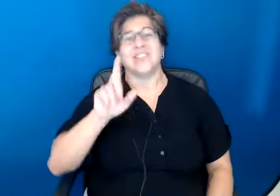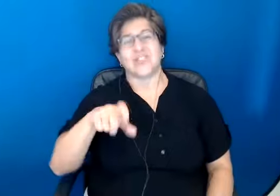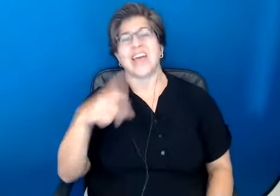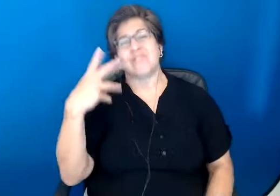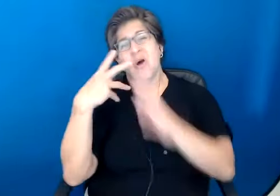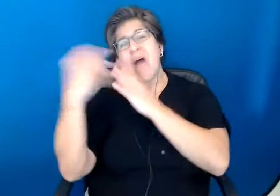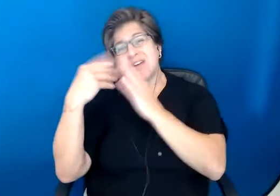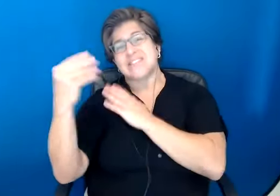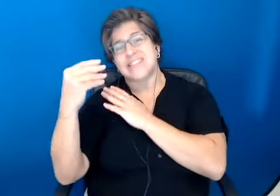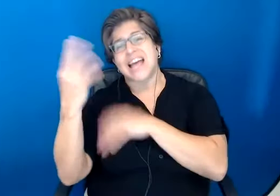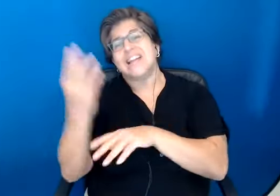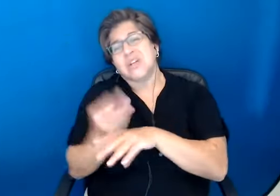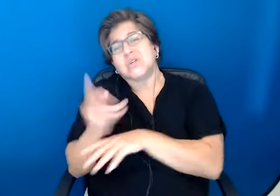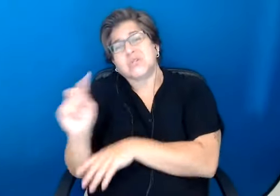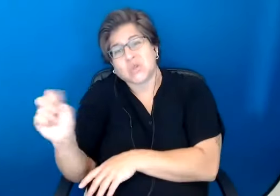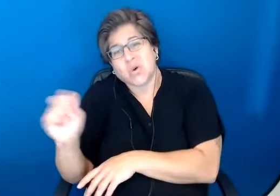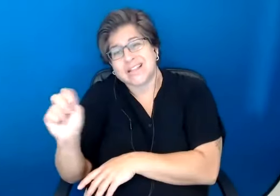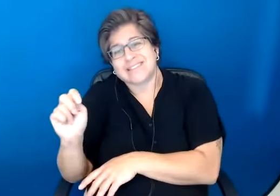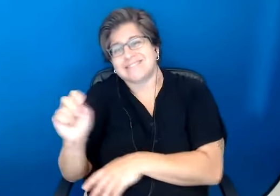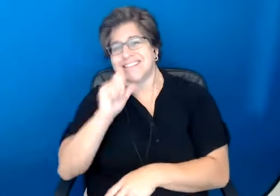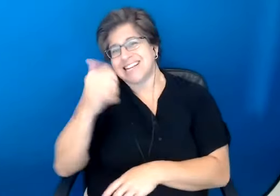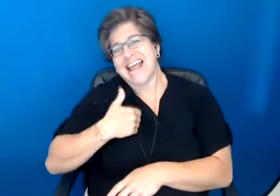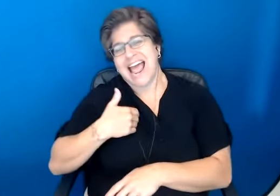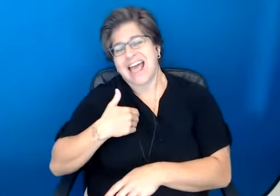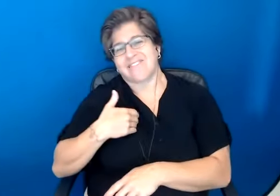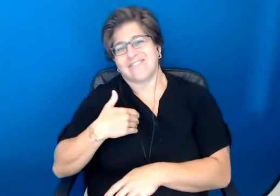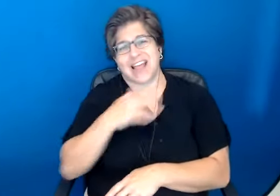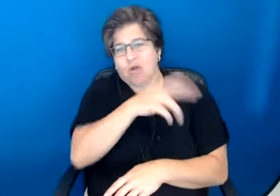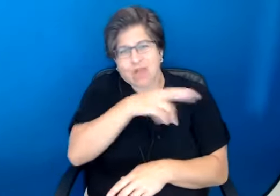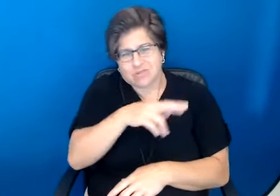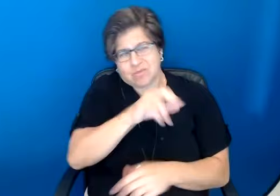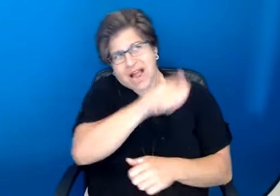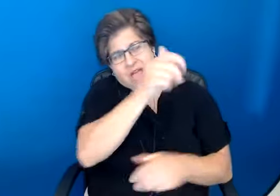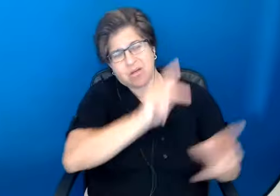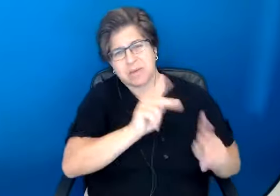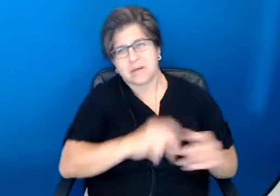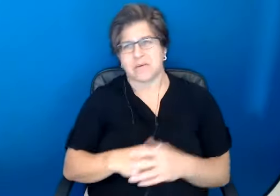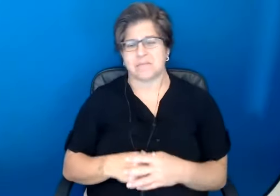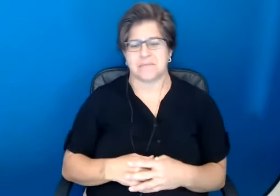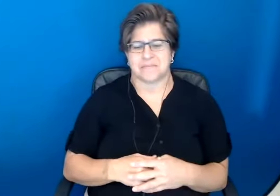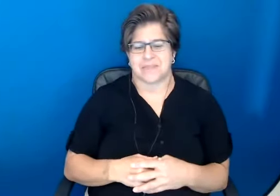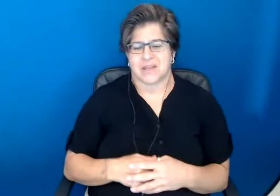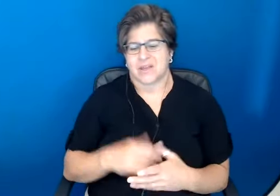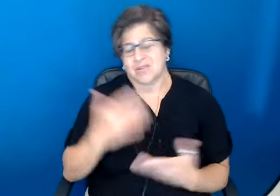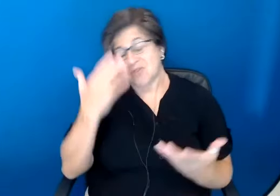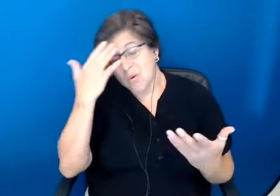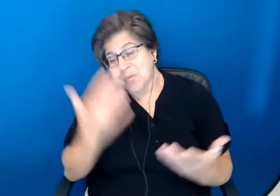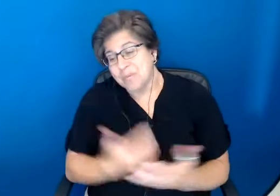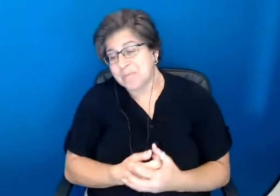in, and every time I pass it, I shout hello, because I had to look at that and say my mother was part of a